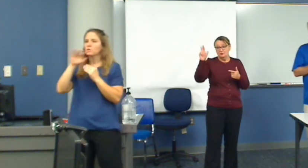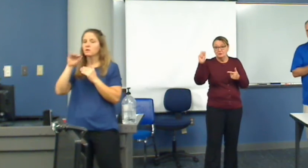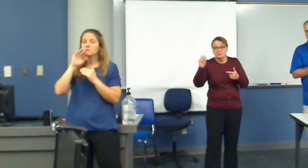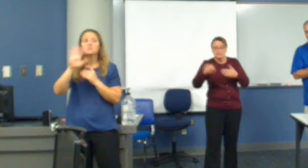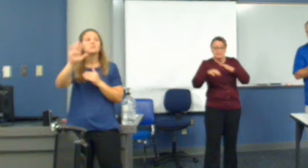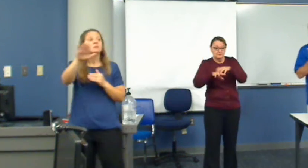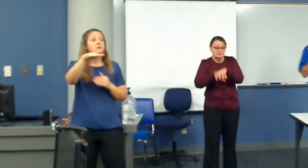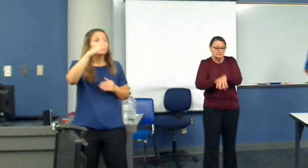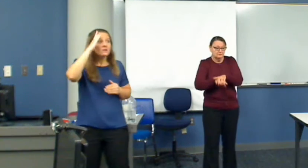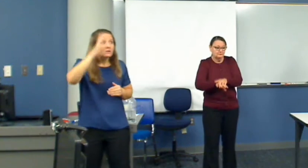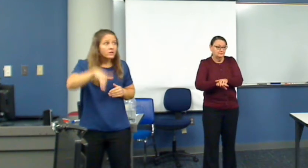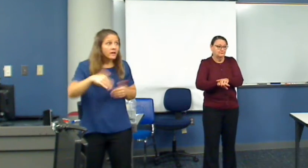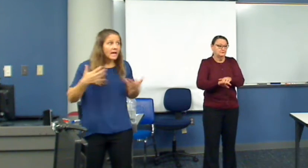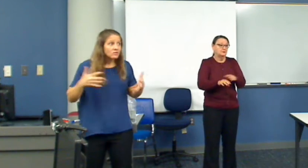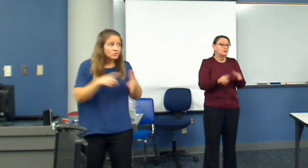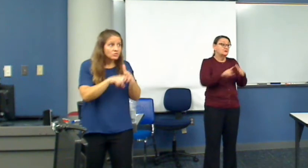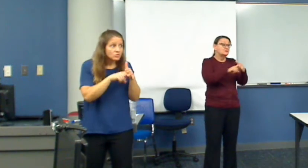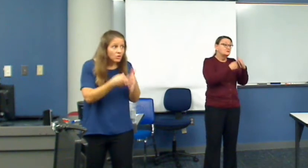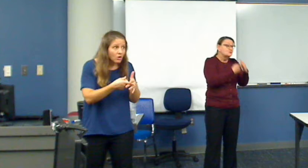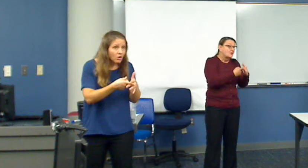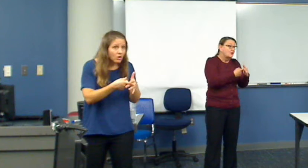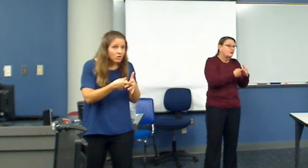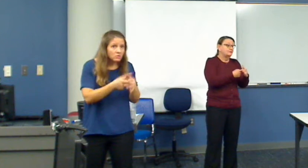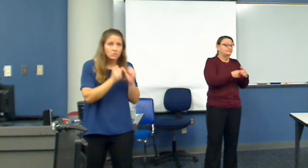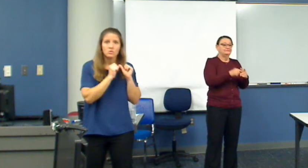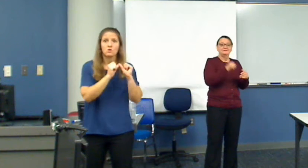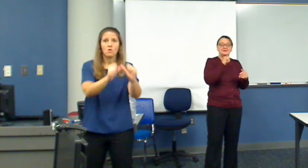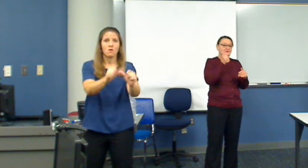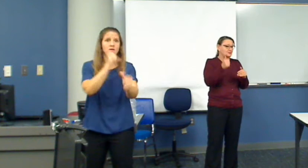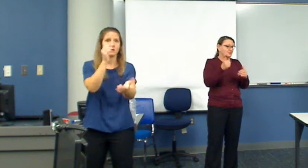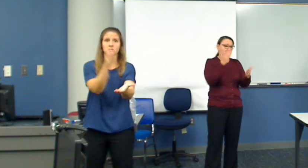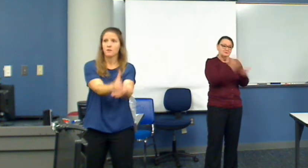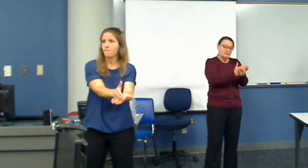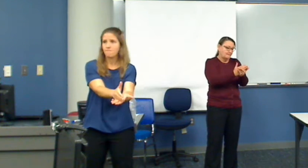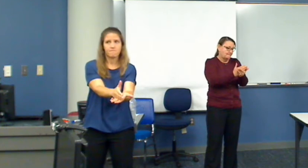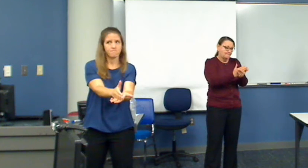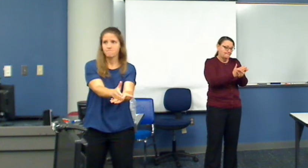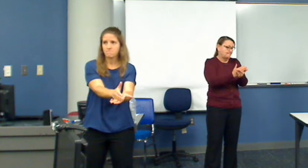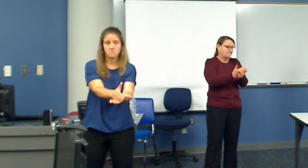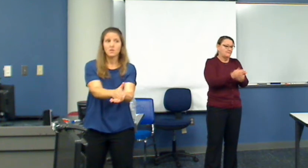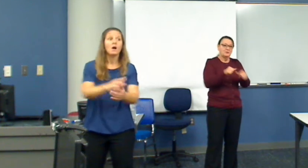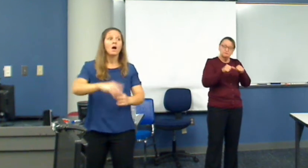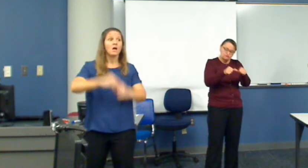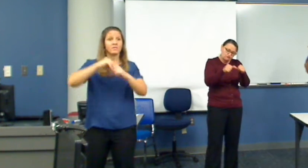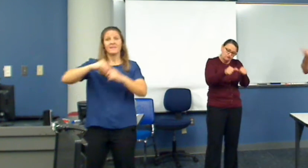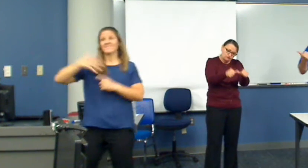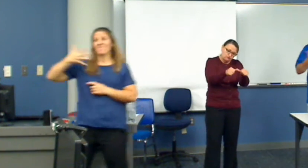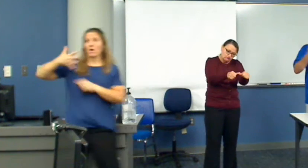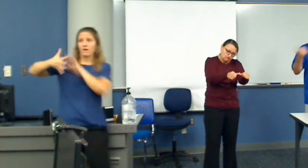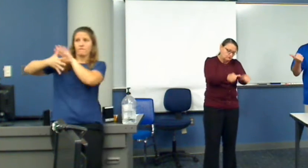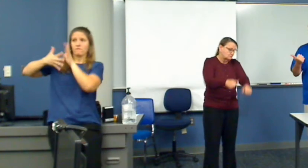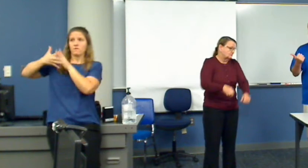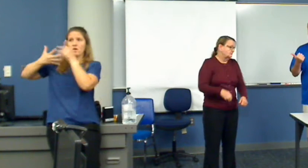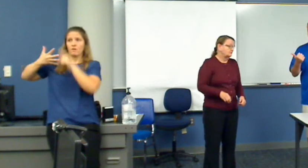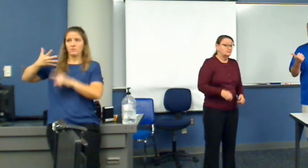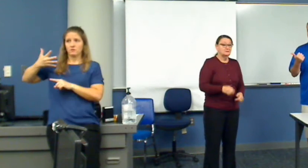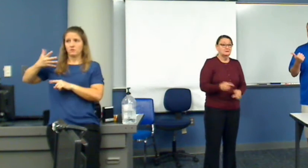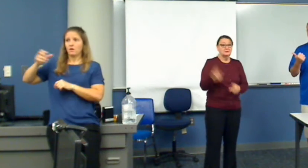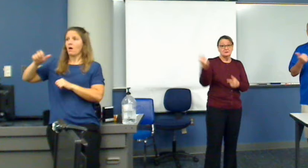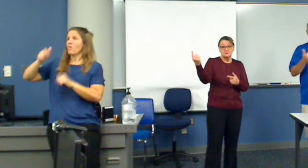CPR, with the exception of 5 situations. Okay. Someone else comes to take